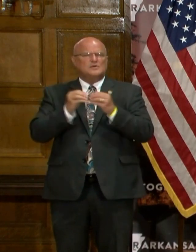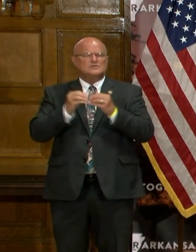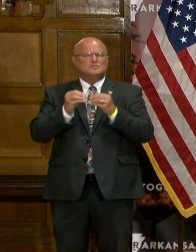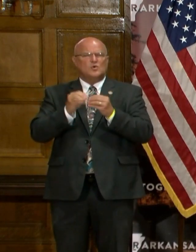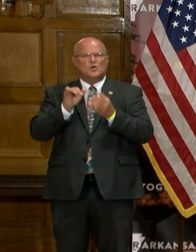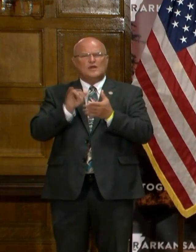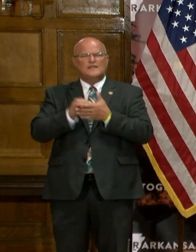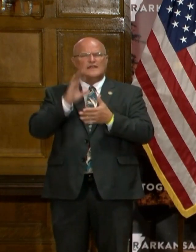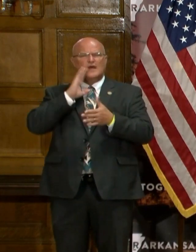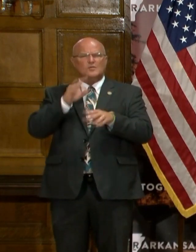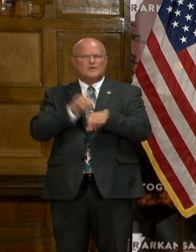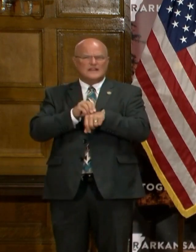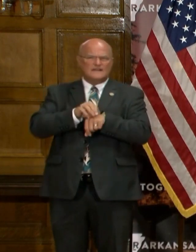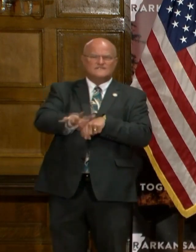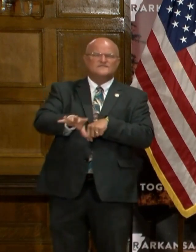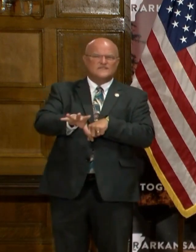to